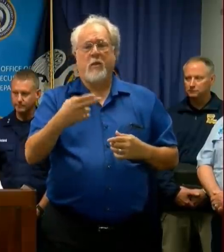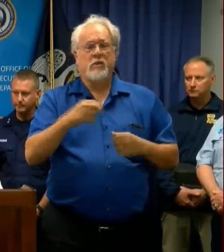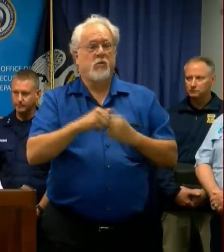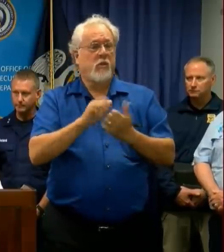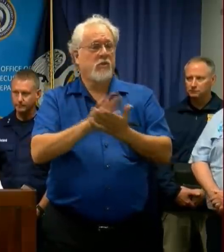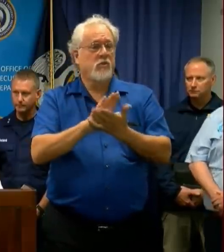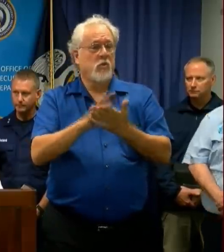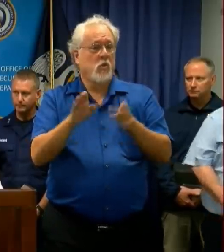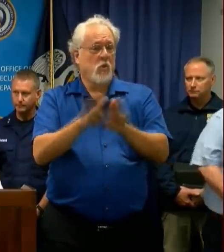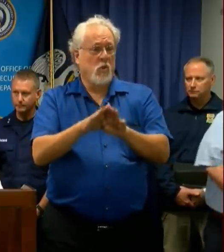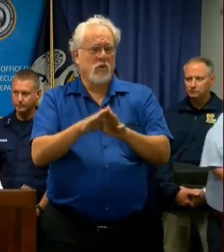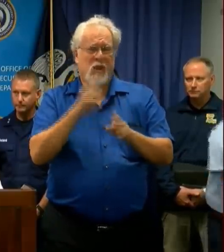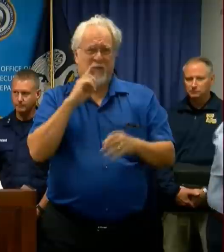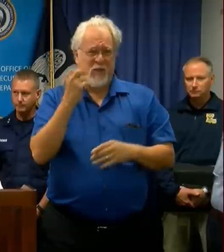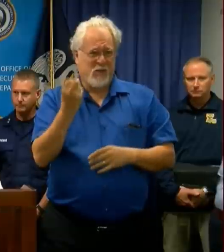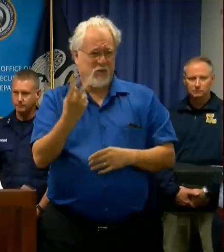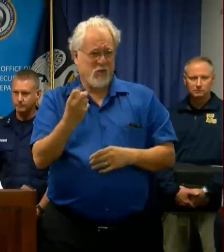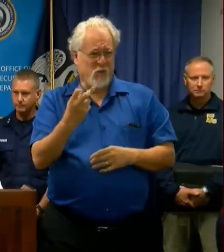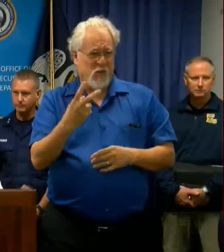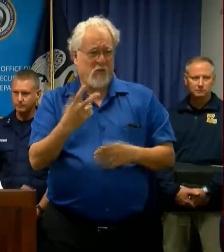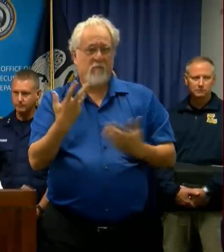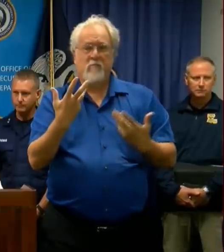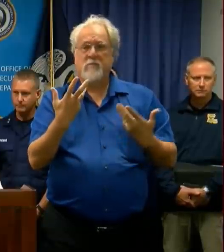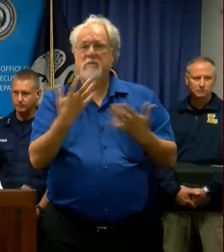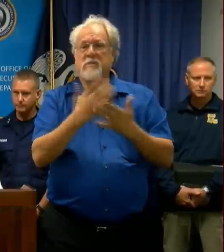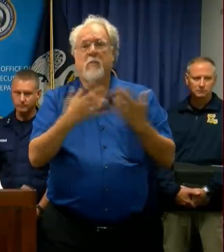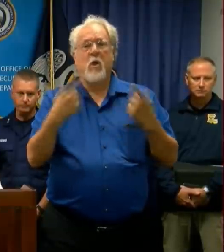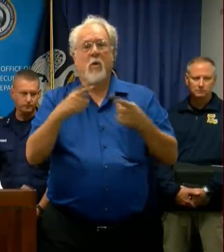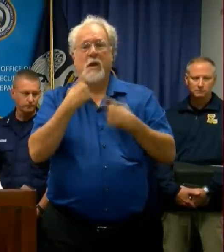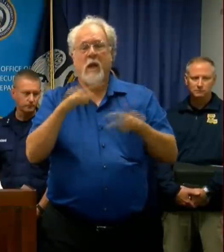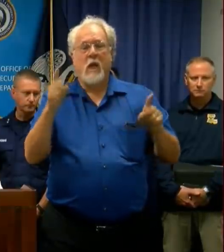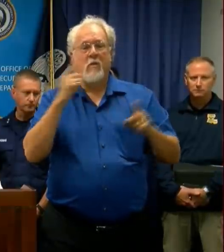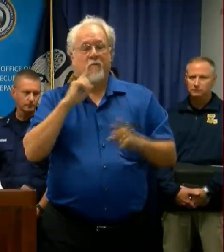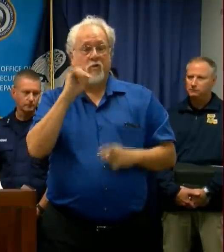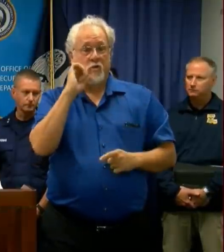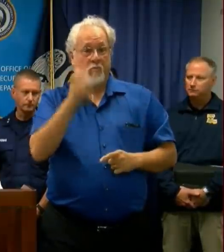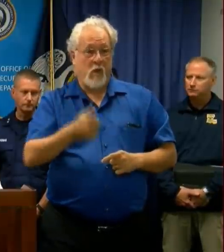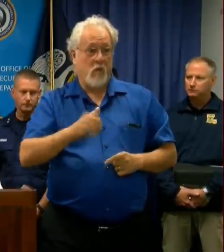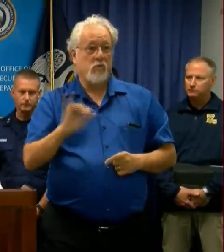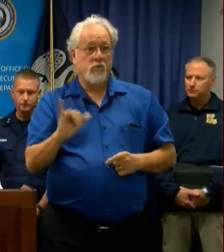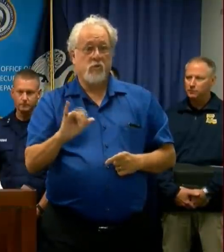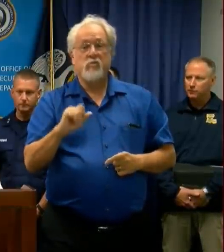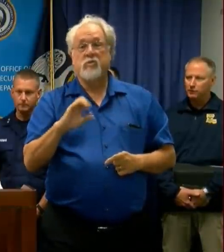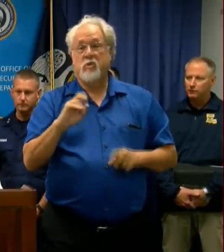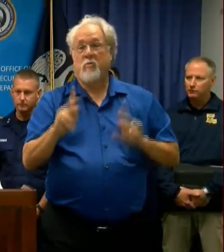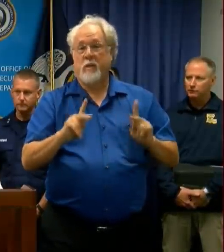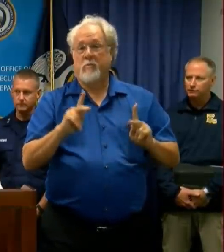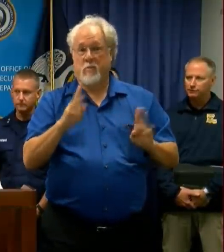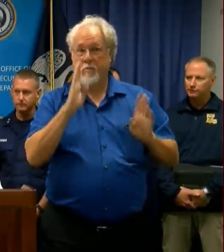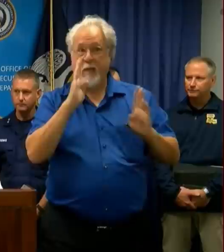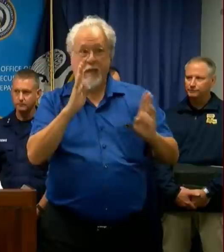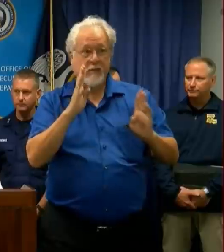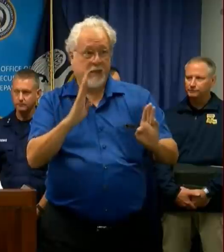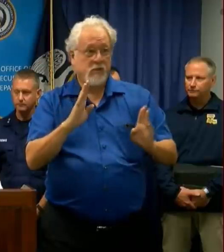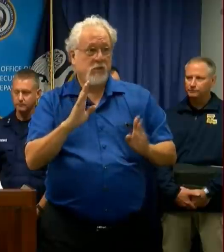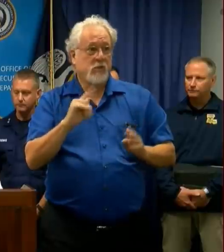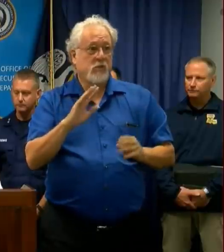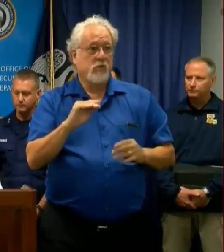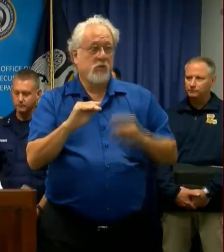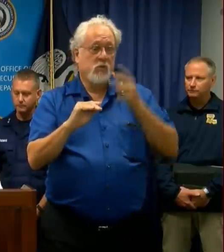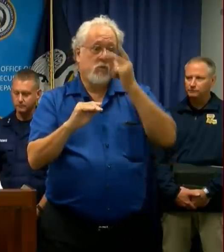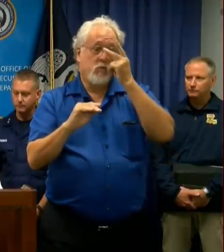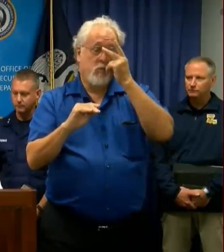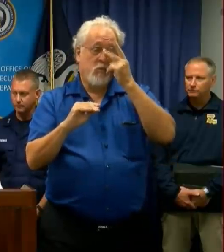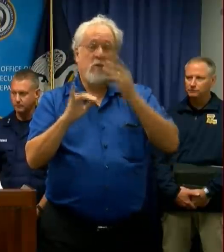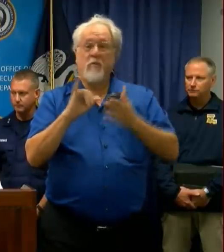school closures today. I think there are 12. Some have already announced closures for tomorrow as well, so the people need to be paying attention